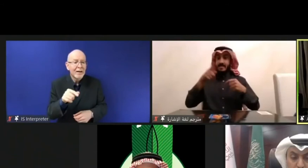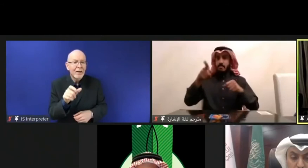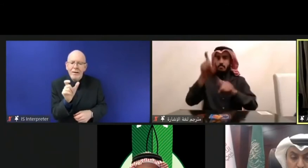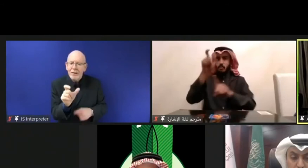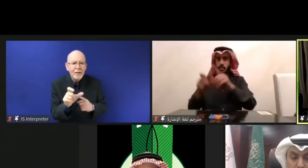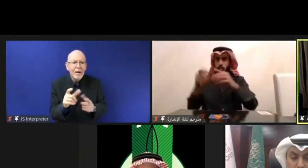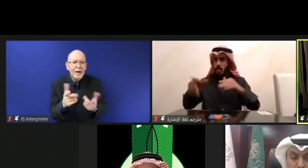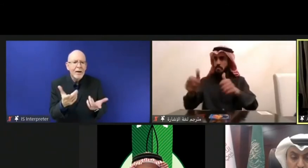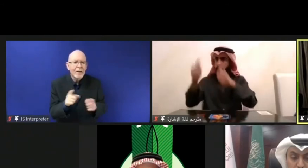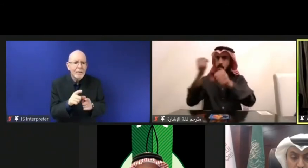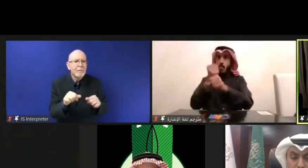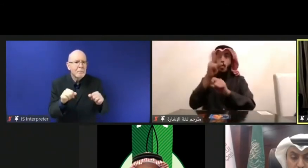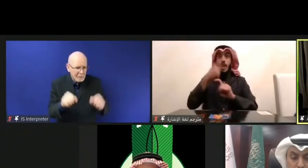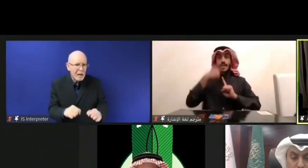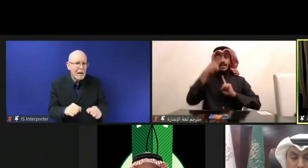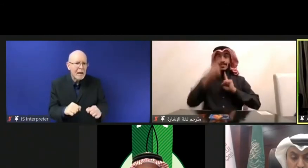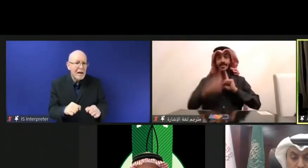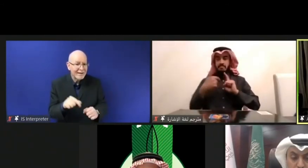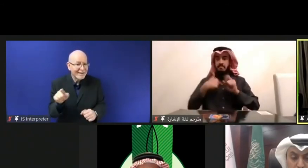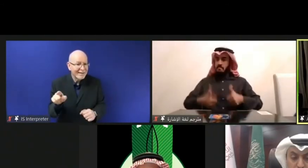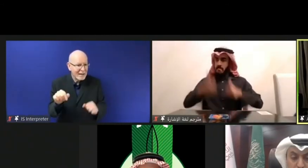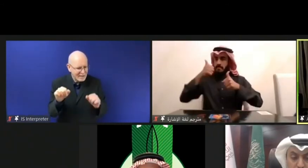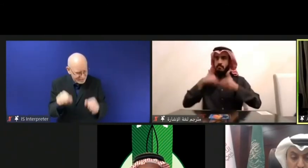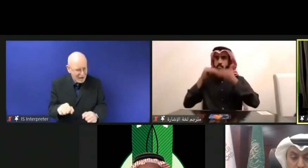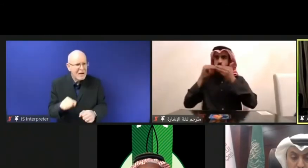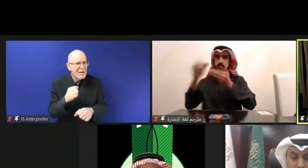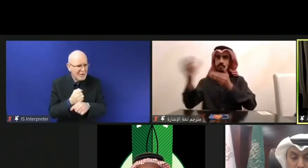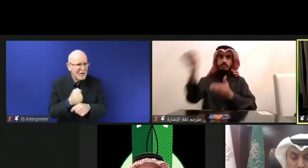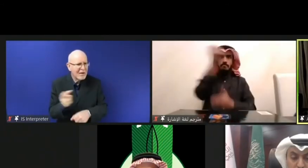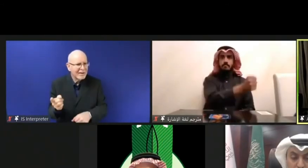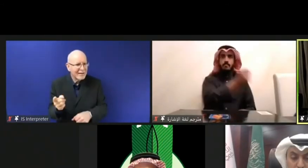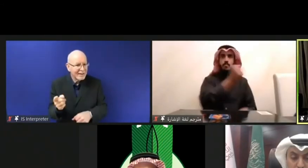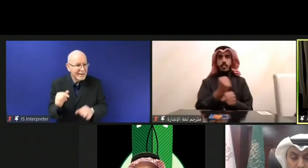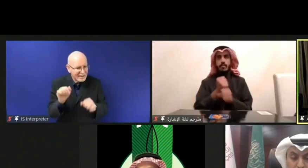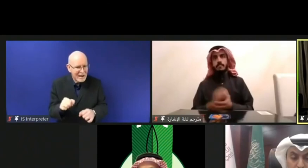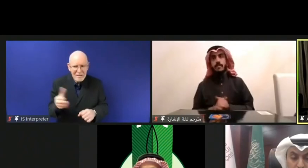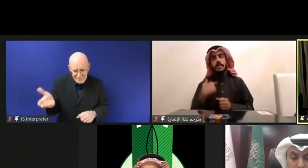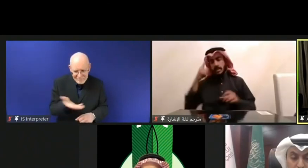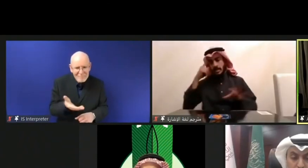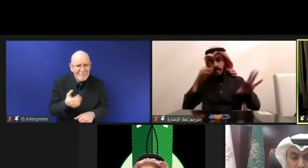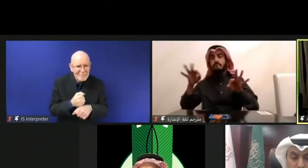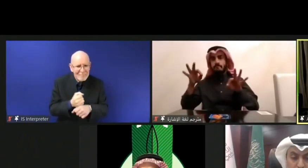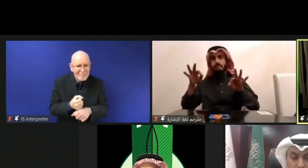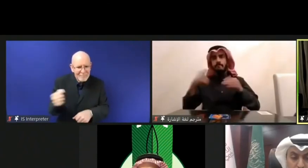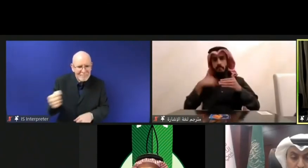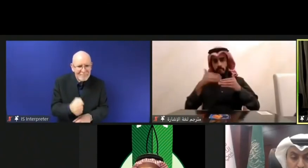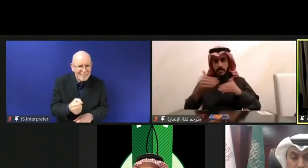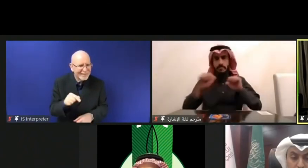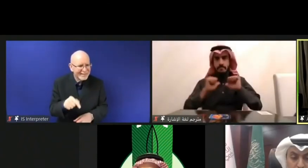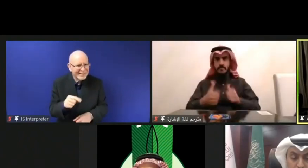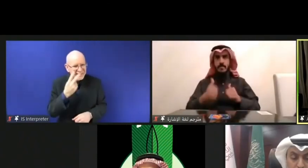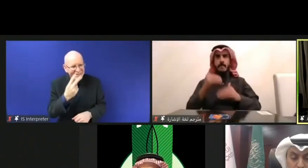principle and the precipice by which we decided to move forward with. So we